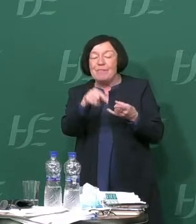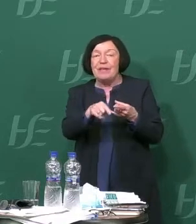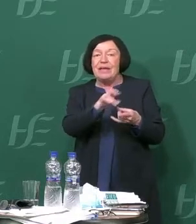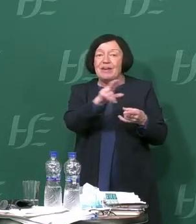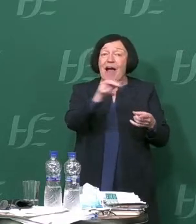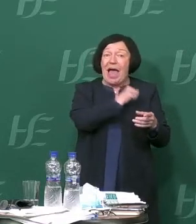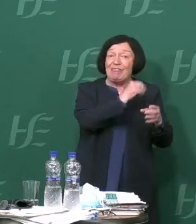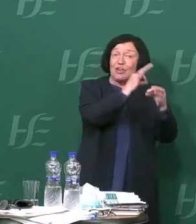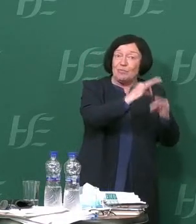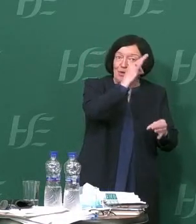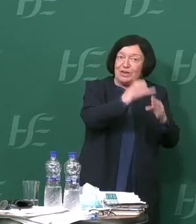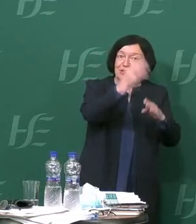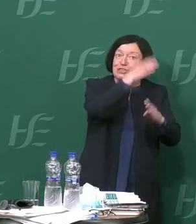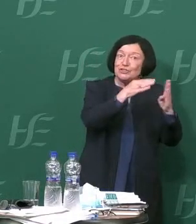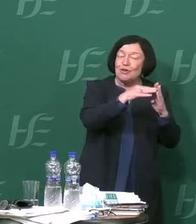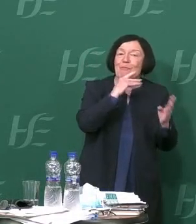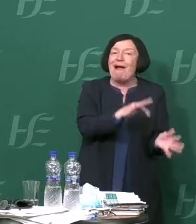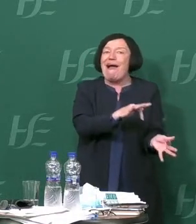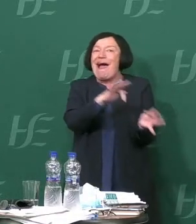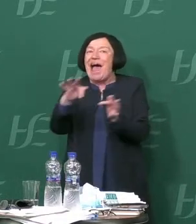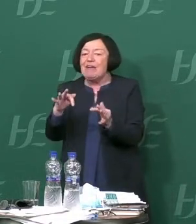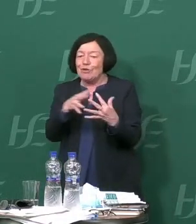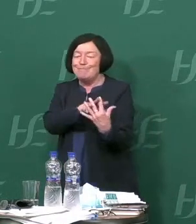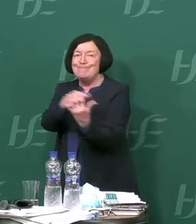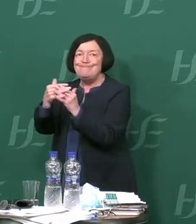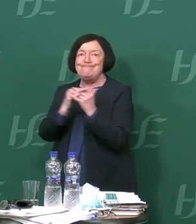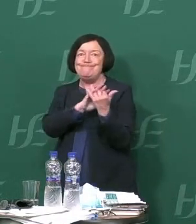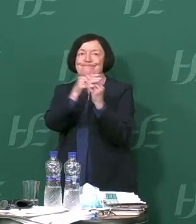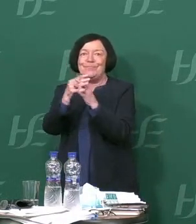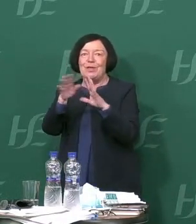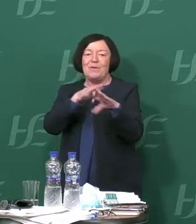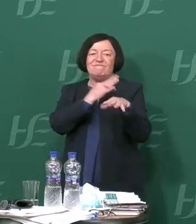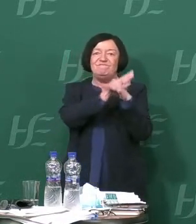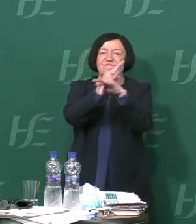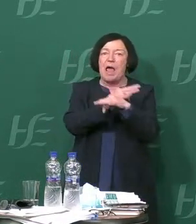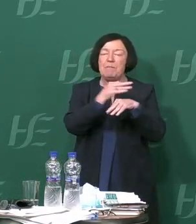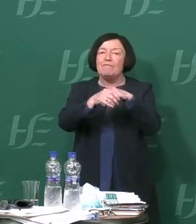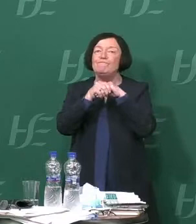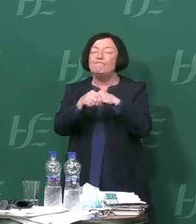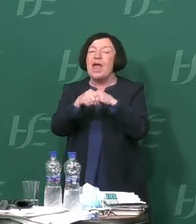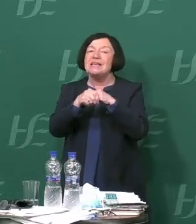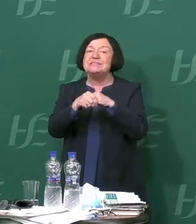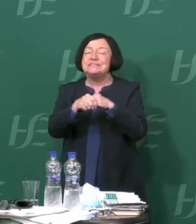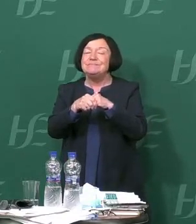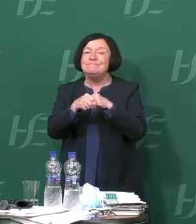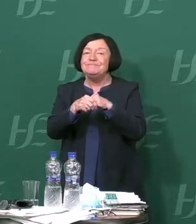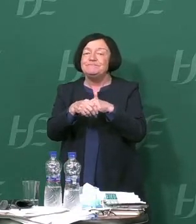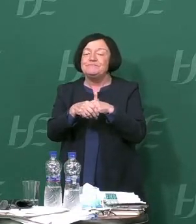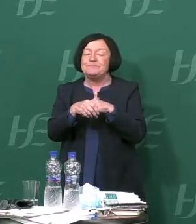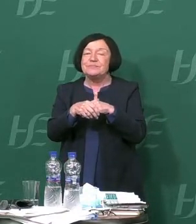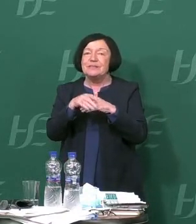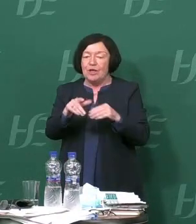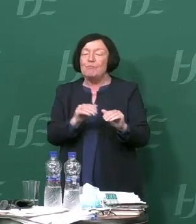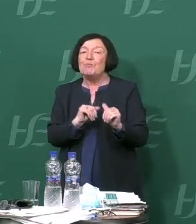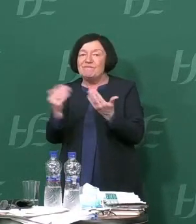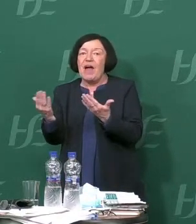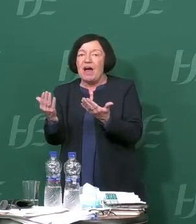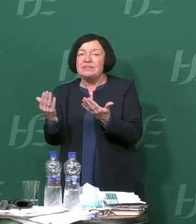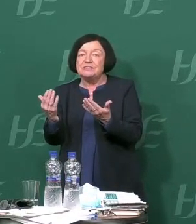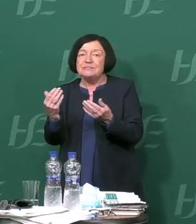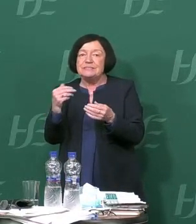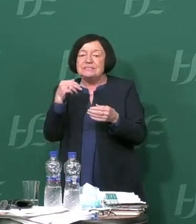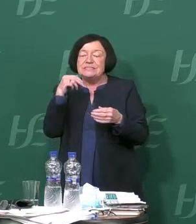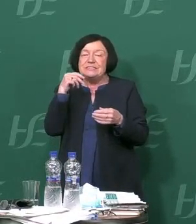not necessarily the church ceremony, but the after events with family and friends do provide environments